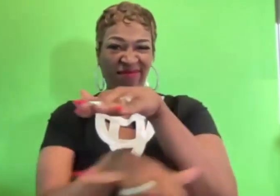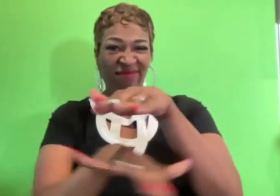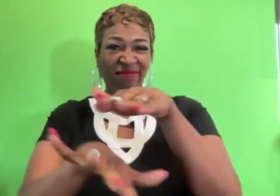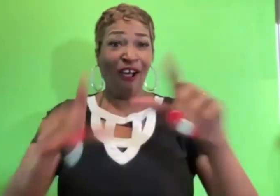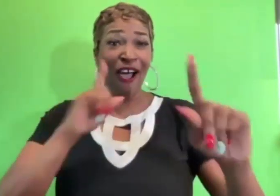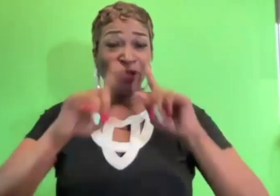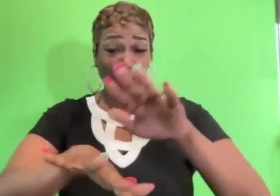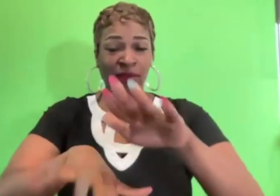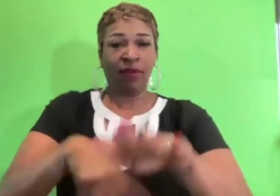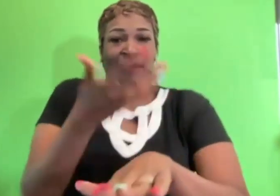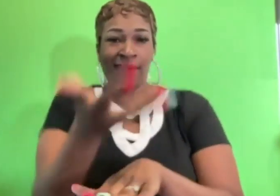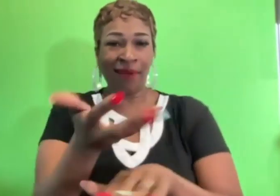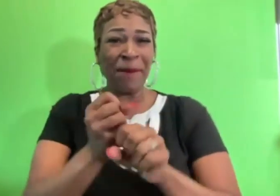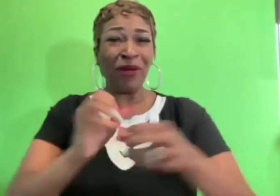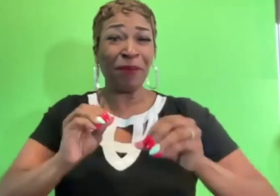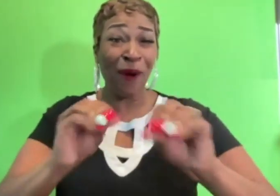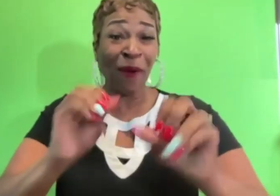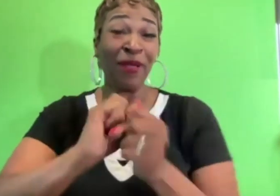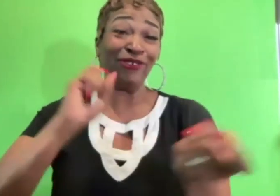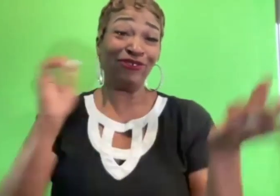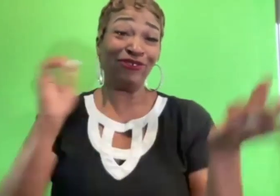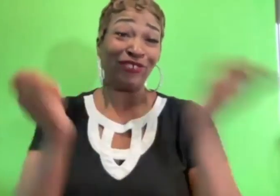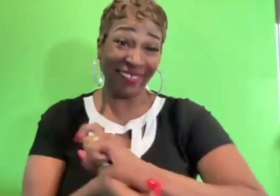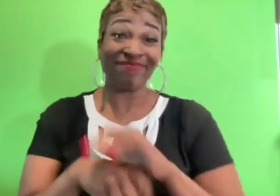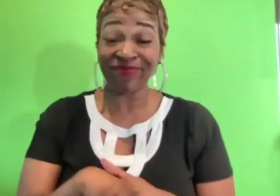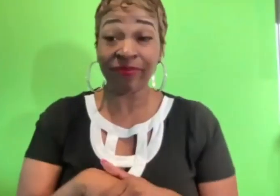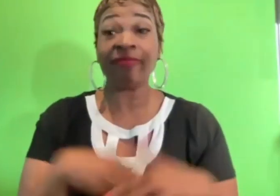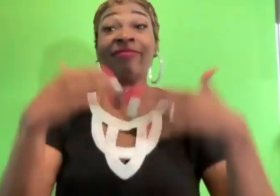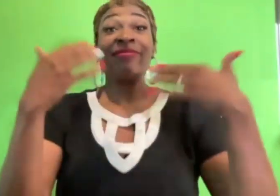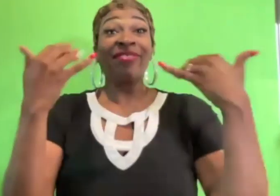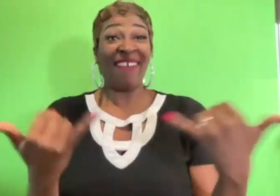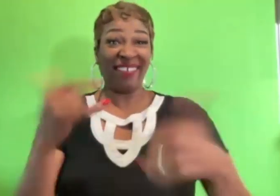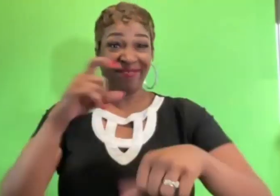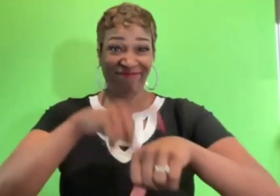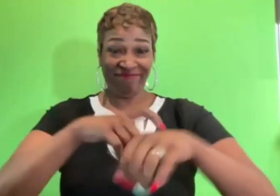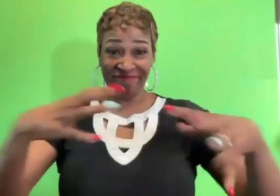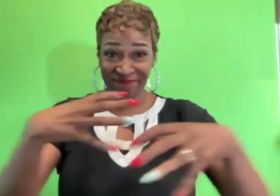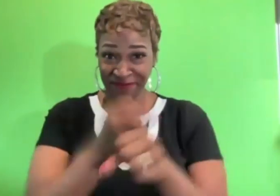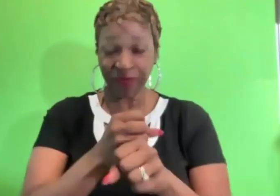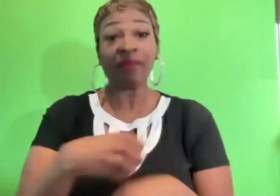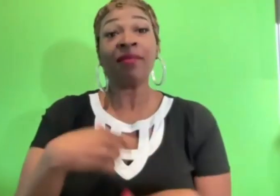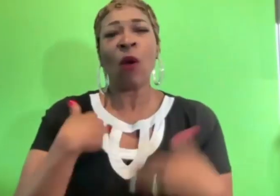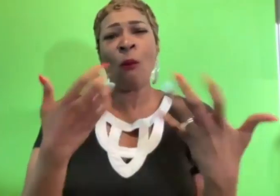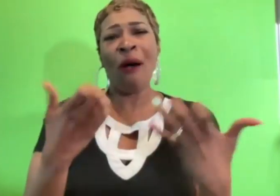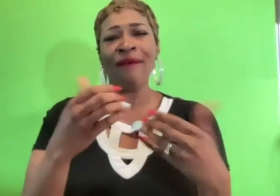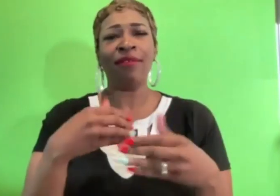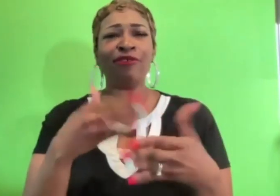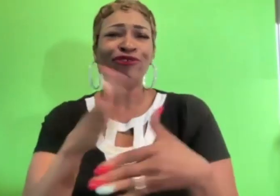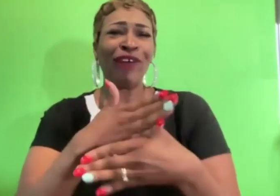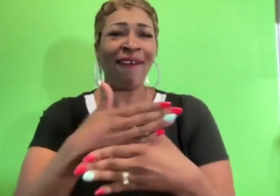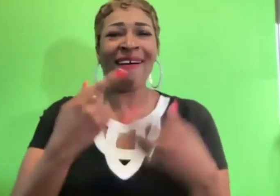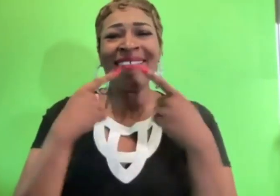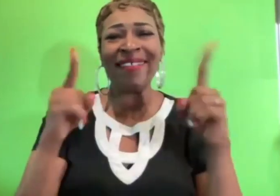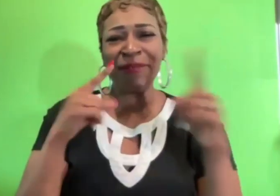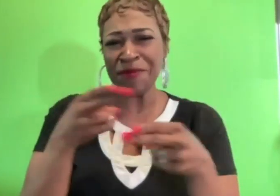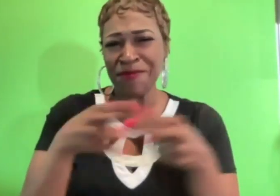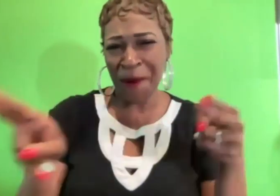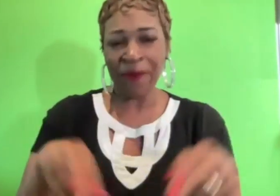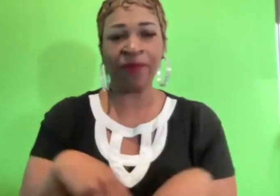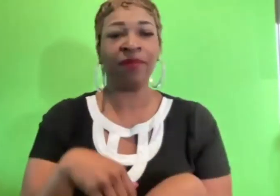truths. And we also know that there are other pieces of the conversation that still have yet to be presenced.